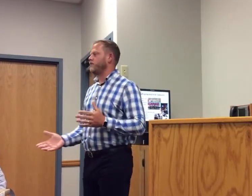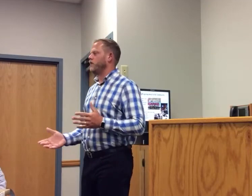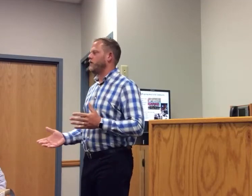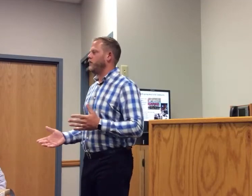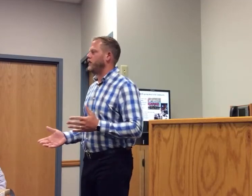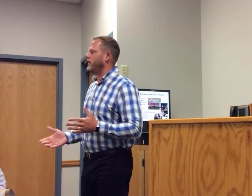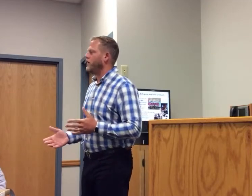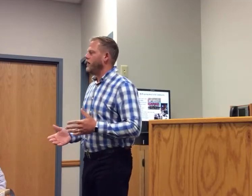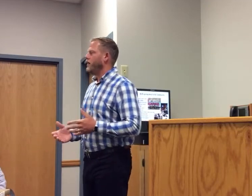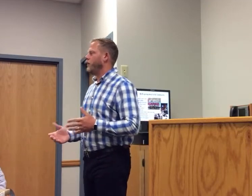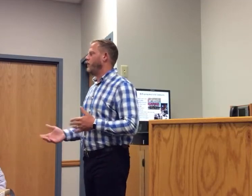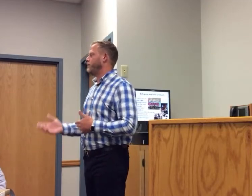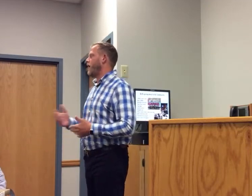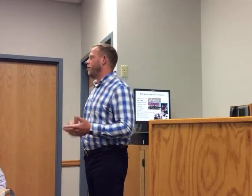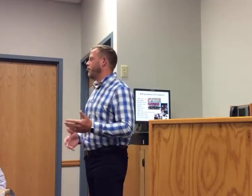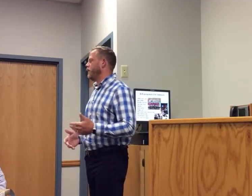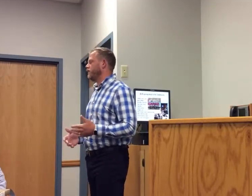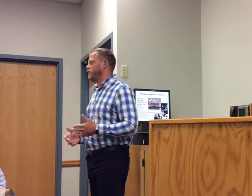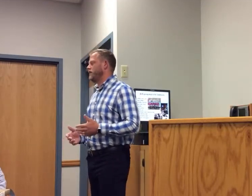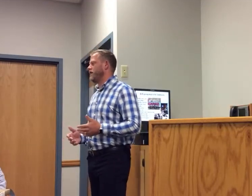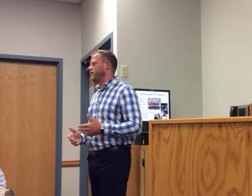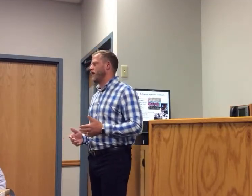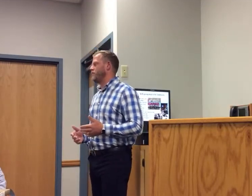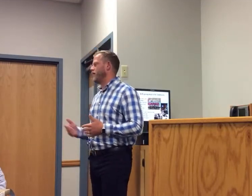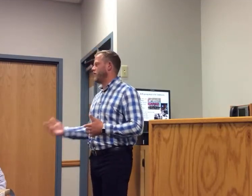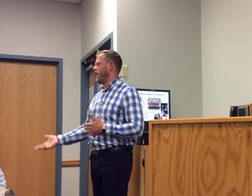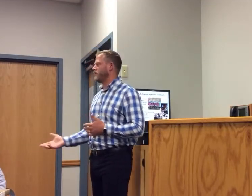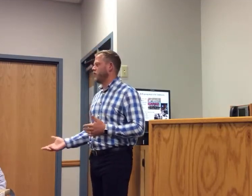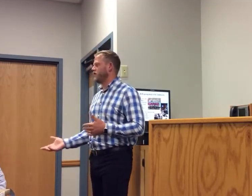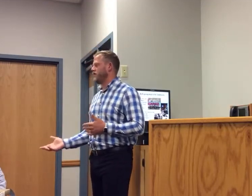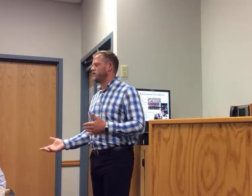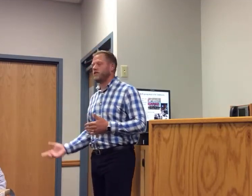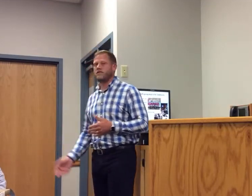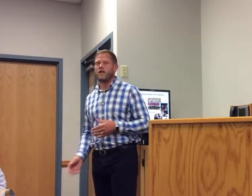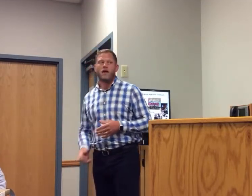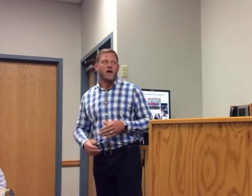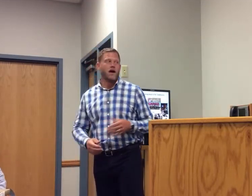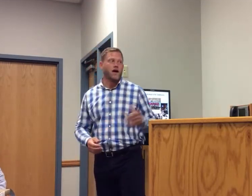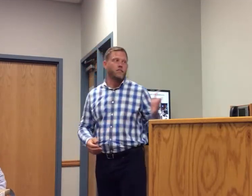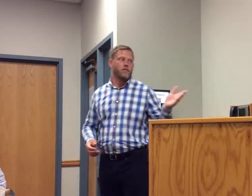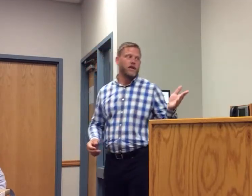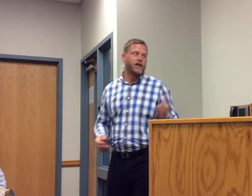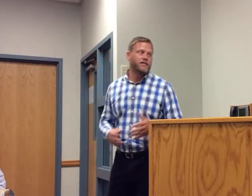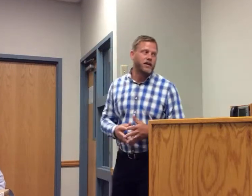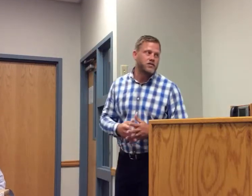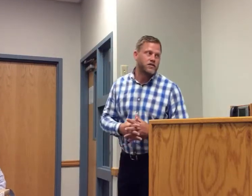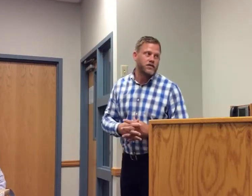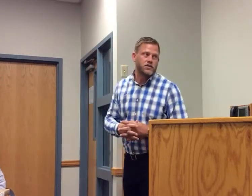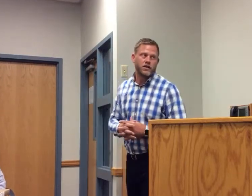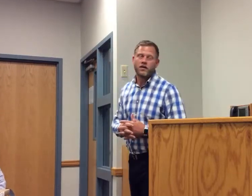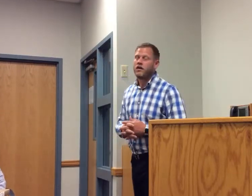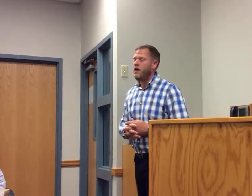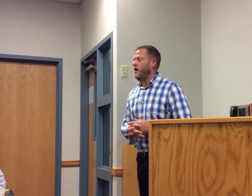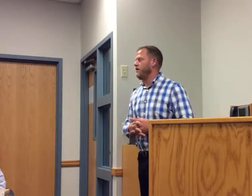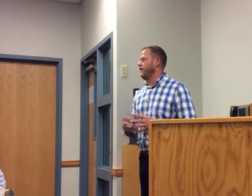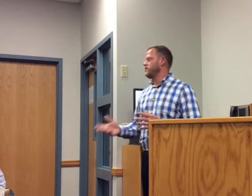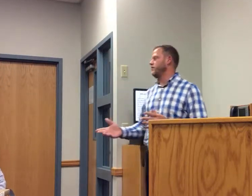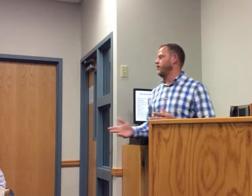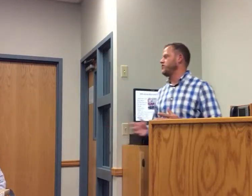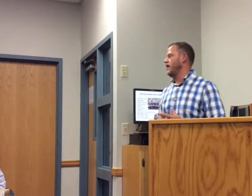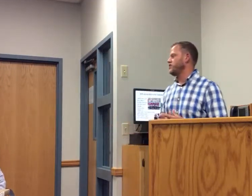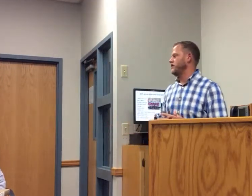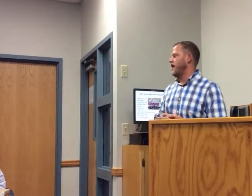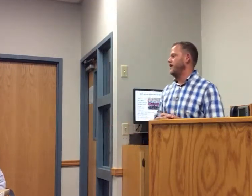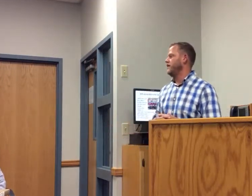giving back to our community, but we probably don't spend enough time giving back to our teachers. Thank a Teacher this year and